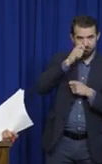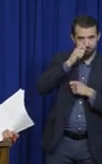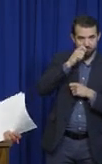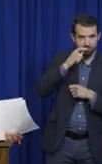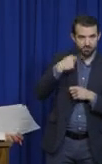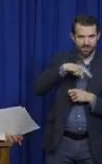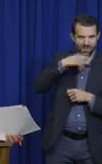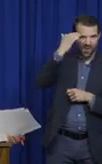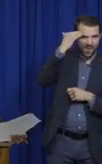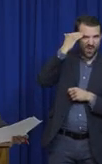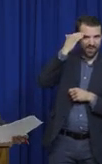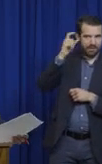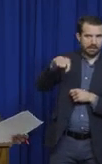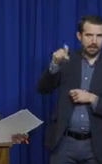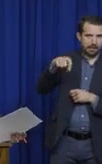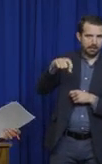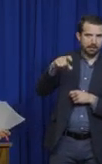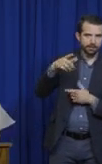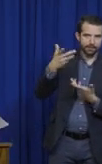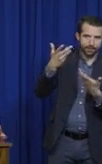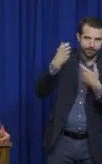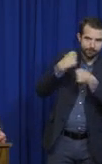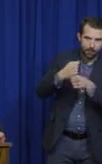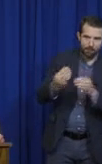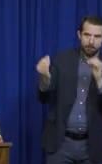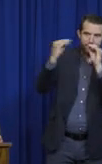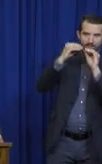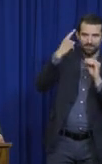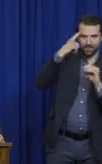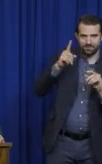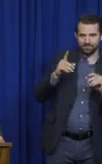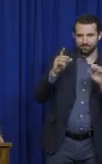are needed to ramp up testing. I'm curious